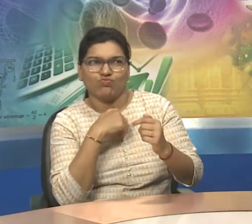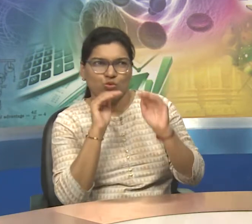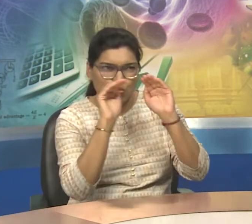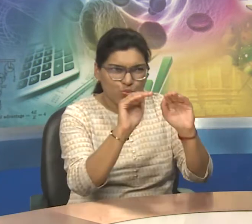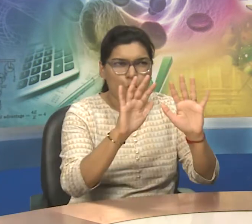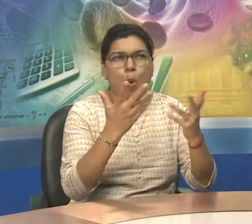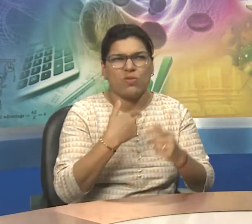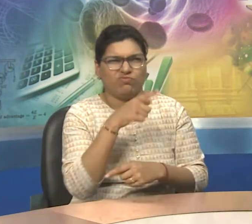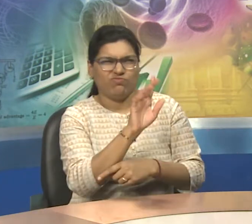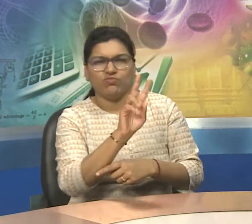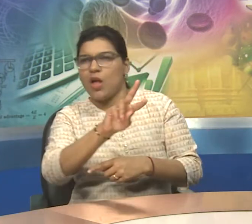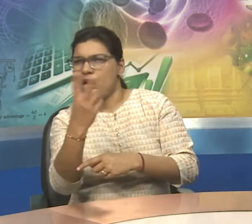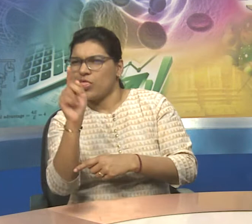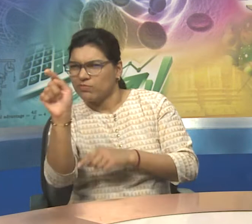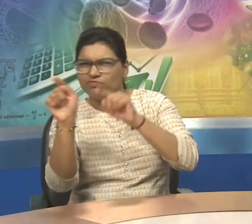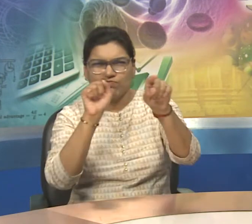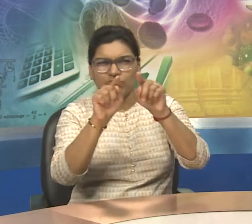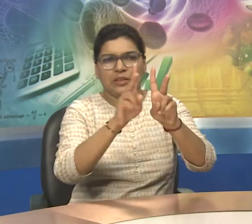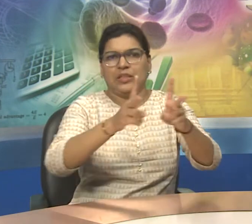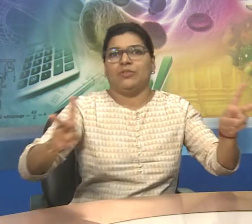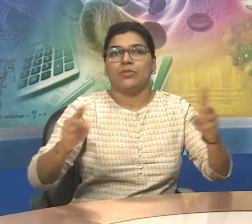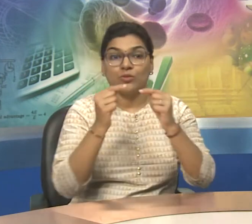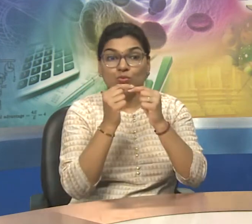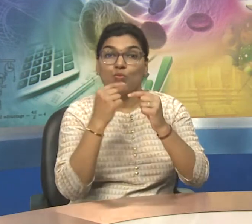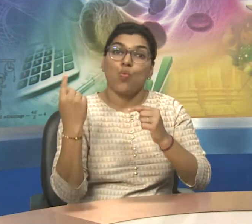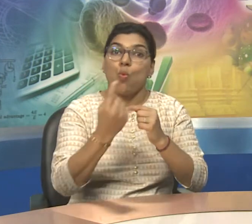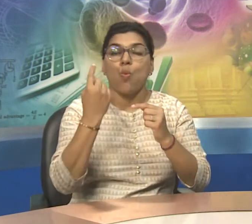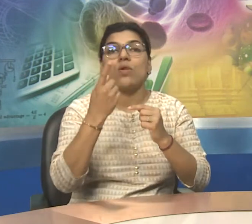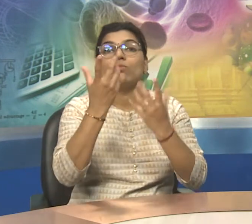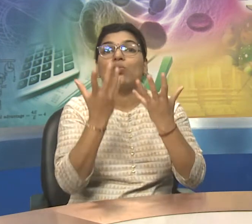Democracy is defined as